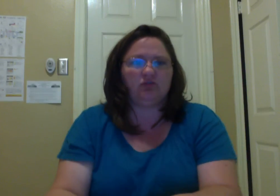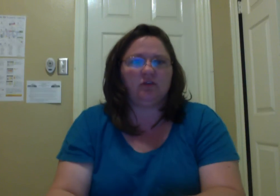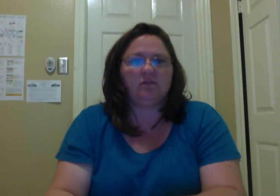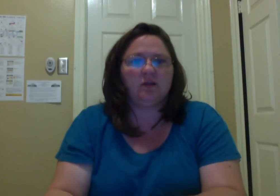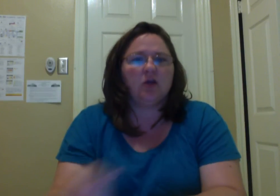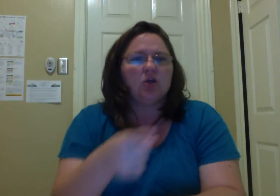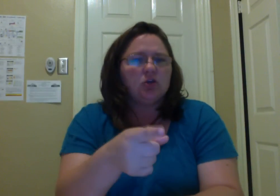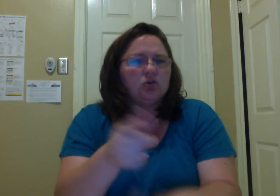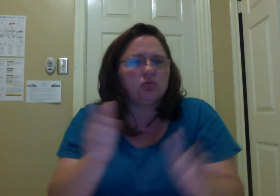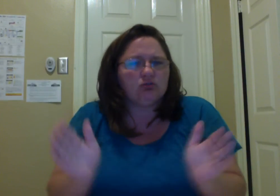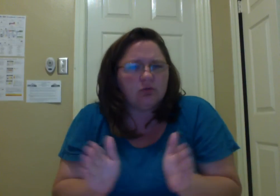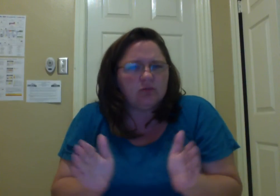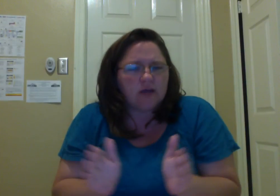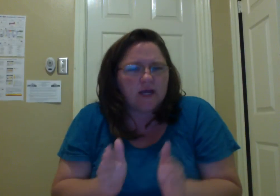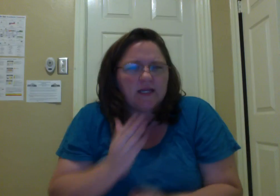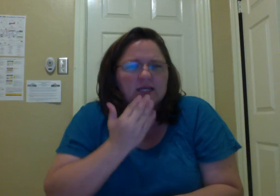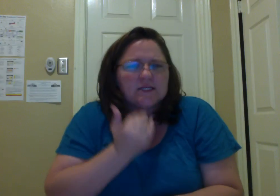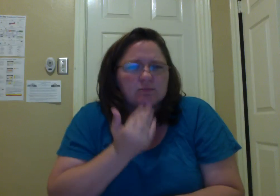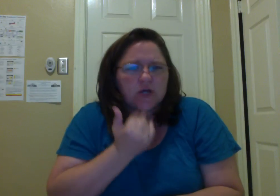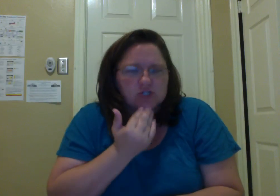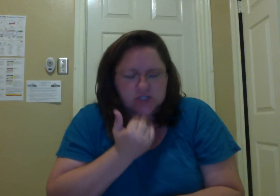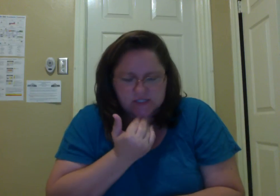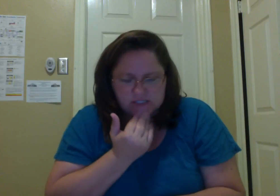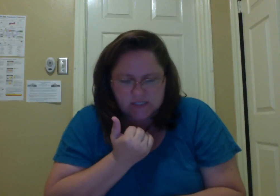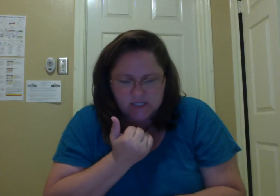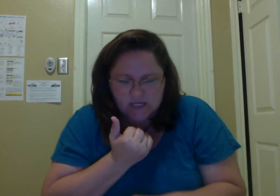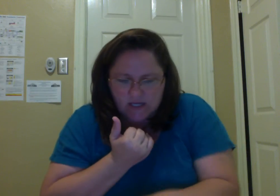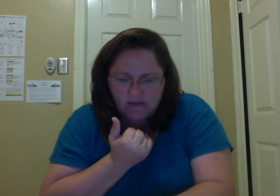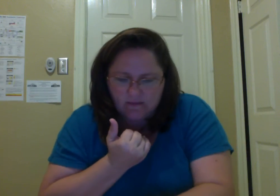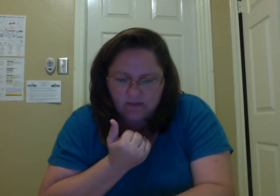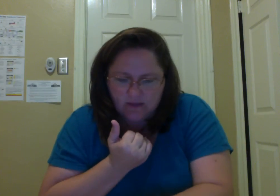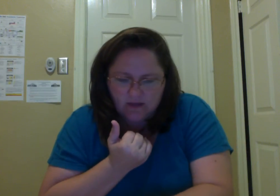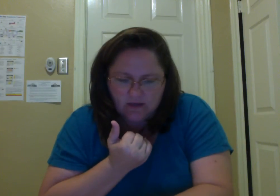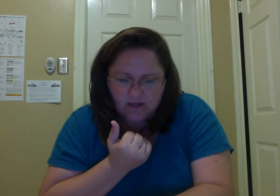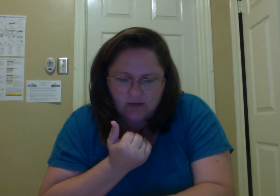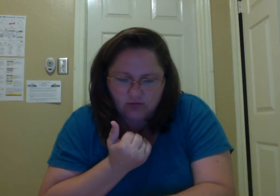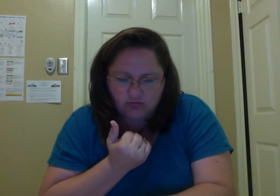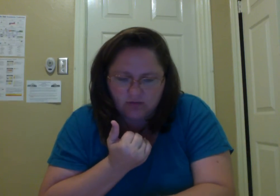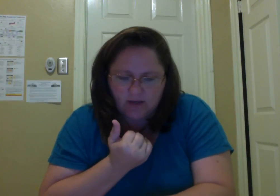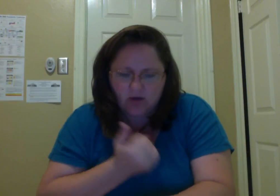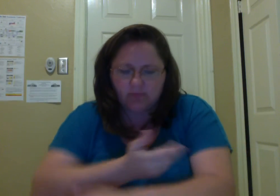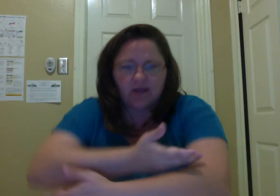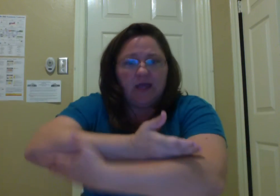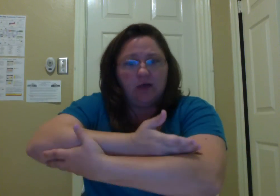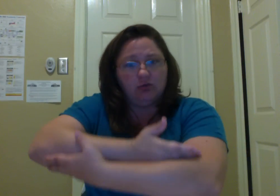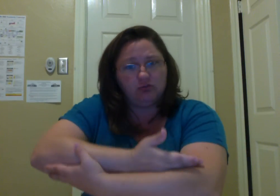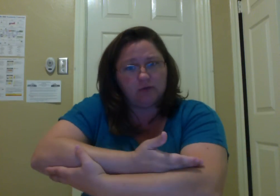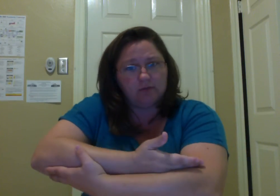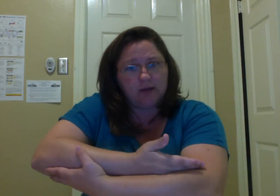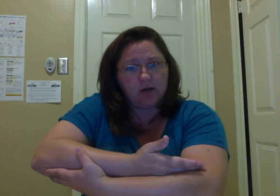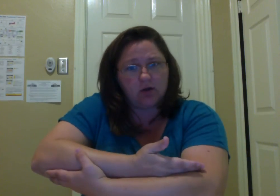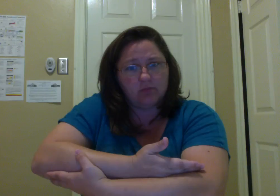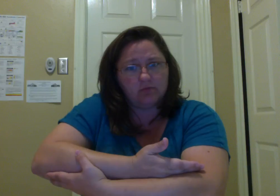precious. You were so tiny and precious. And then I held you in my arms. I held you in my arms